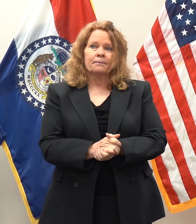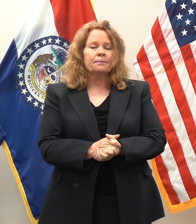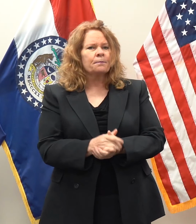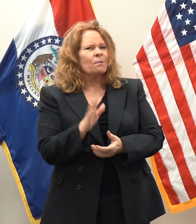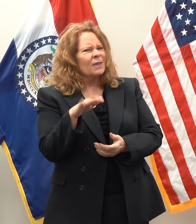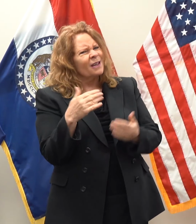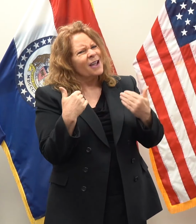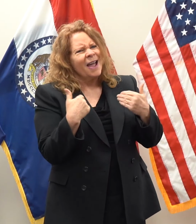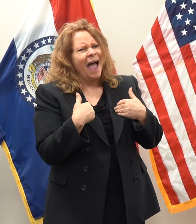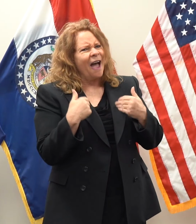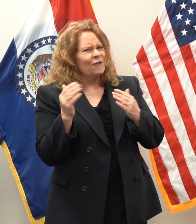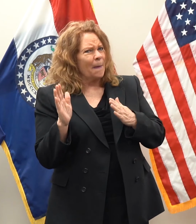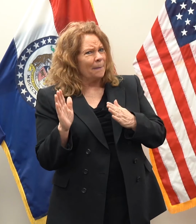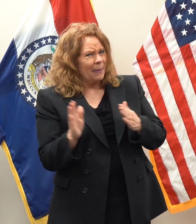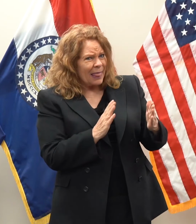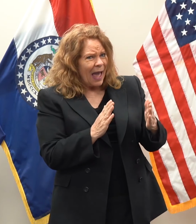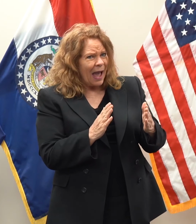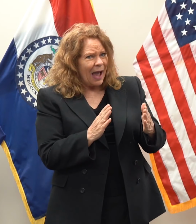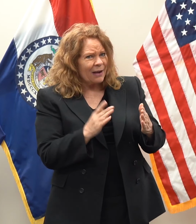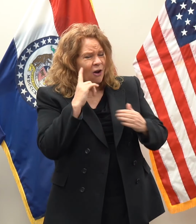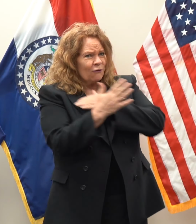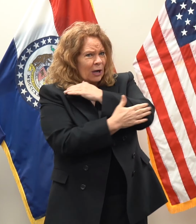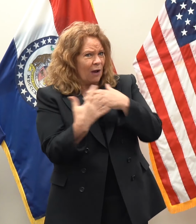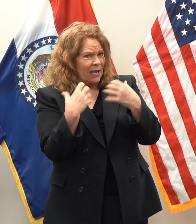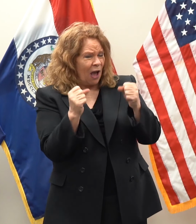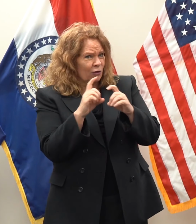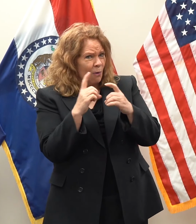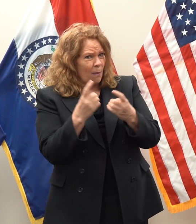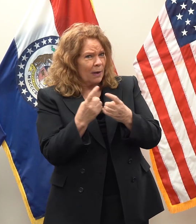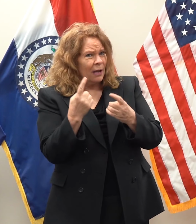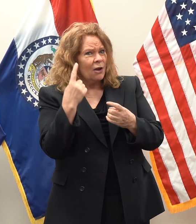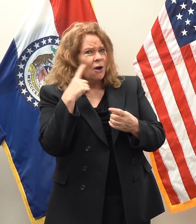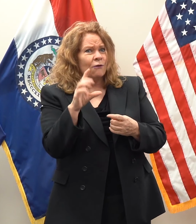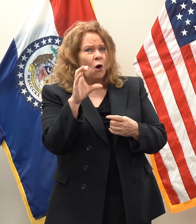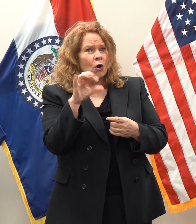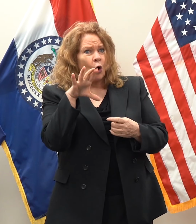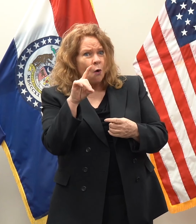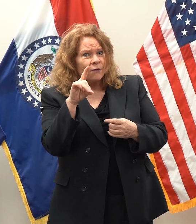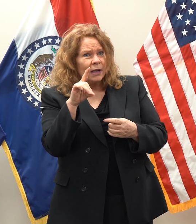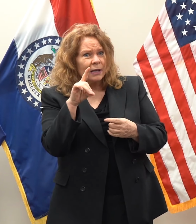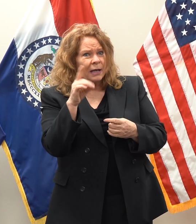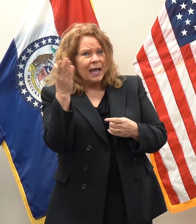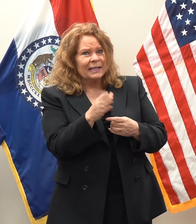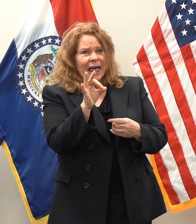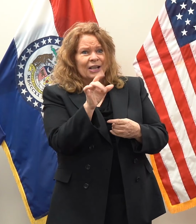Is there any plan, or is the county health department prepared for a COVID/flu